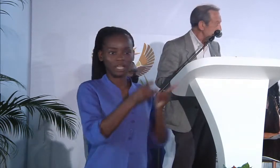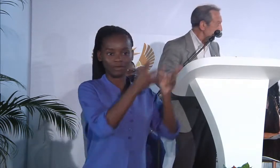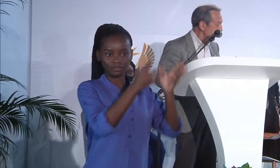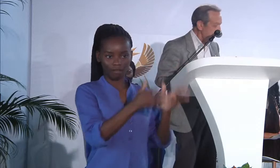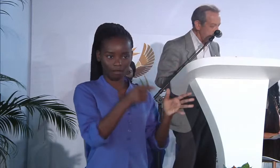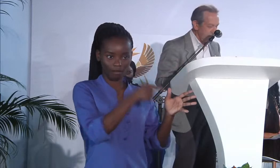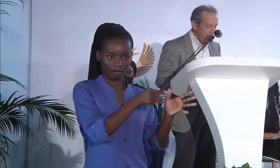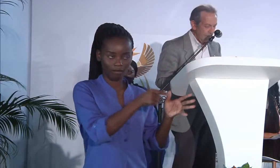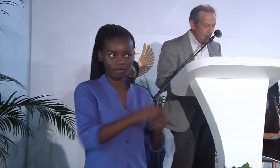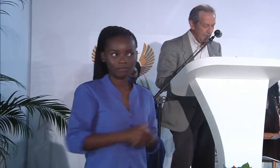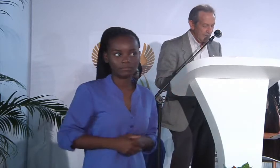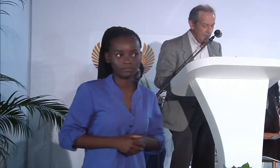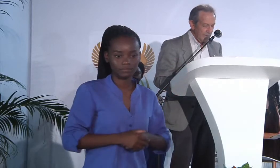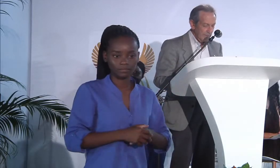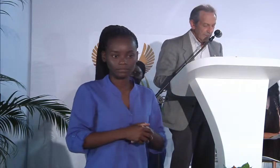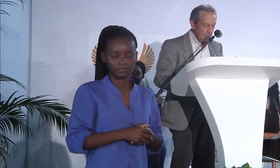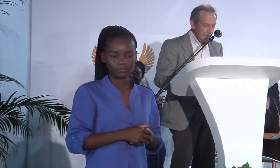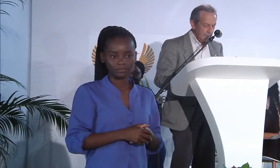Angela McBride,